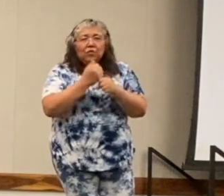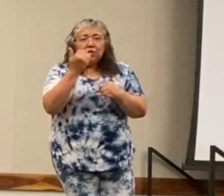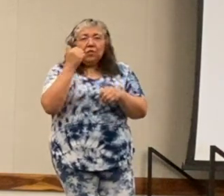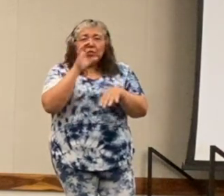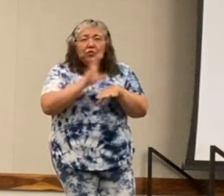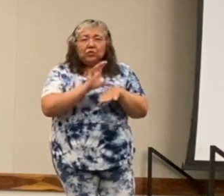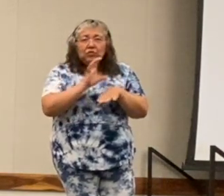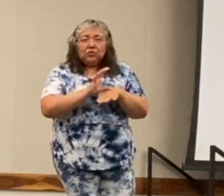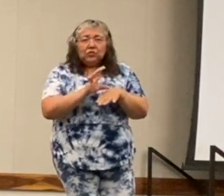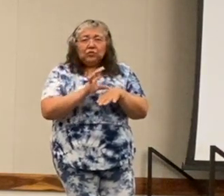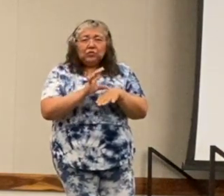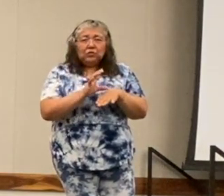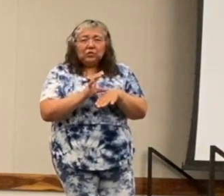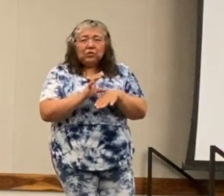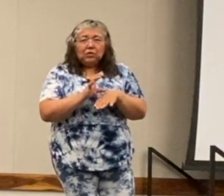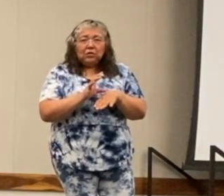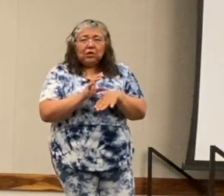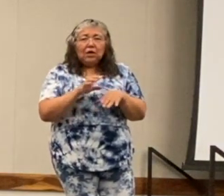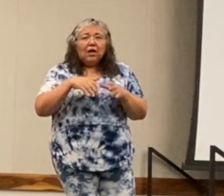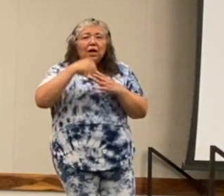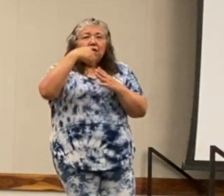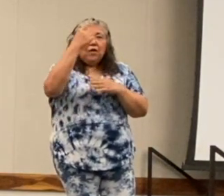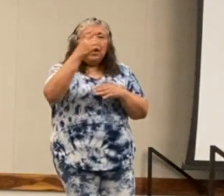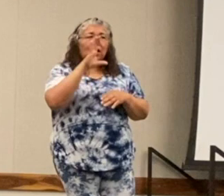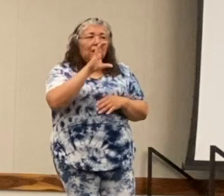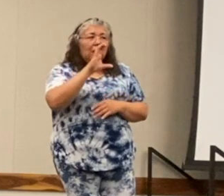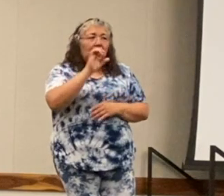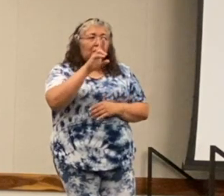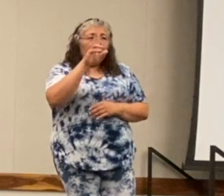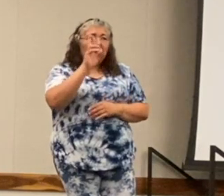church had church out of Kirkgowdy.